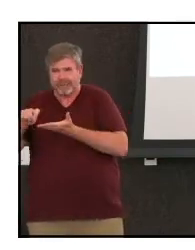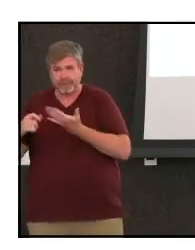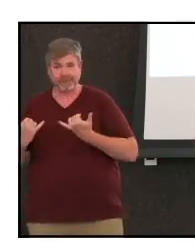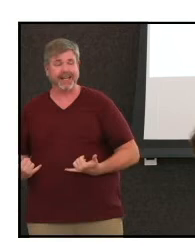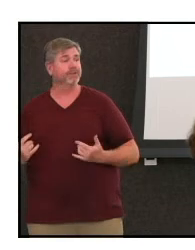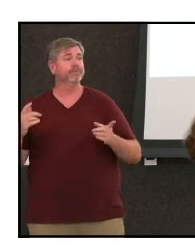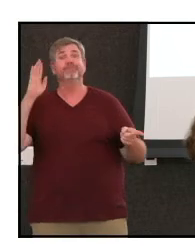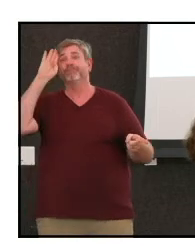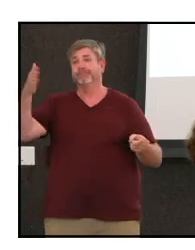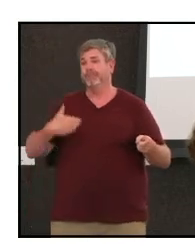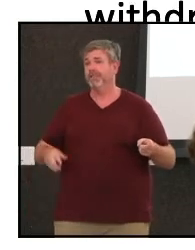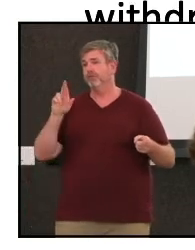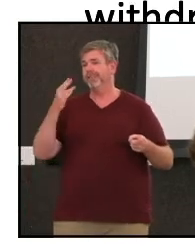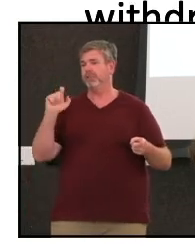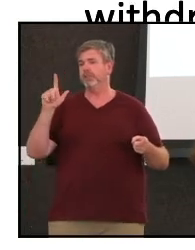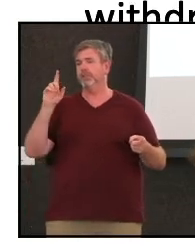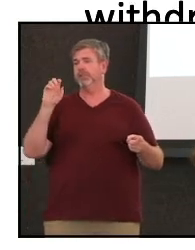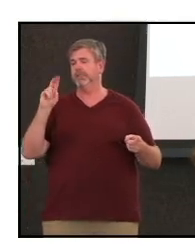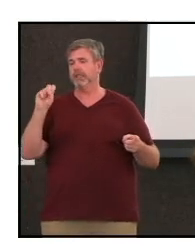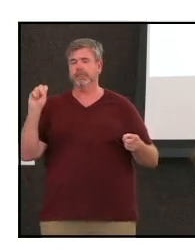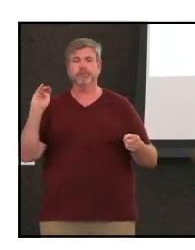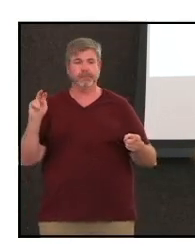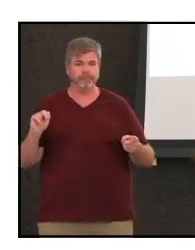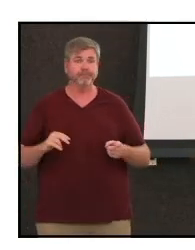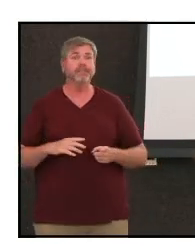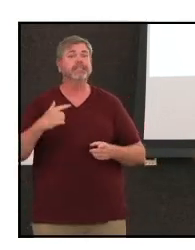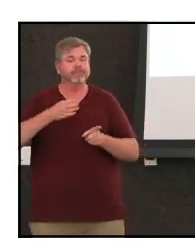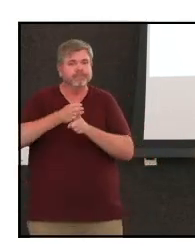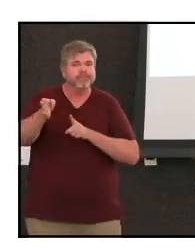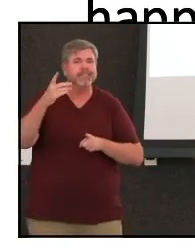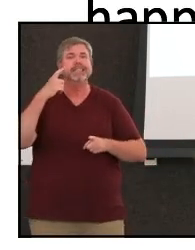tips. I'm going to skip ahead a few slides, so go next, next,